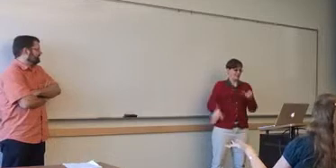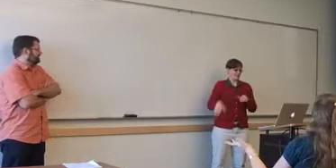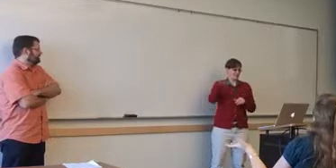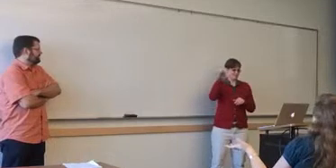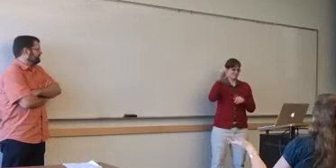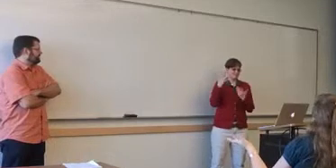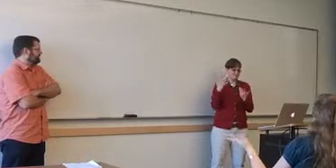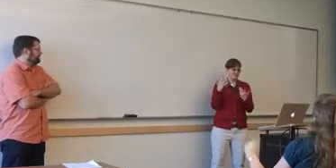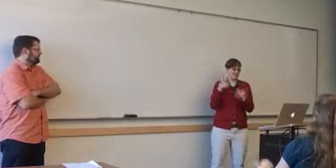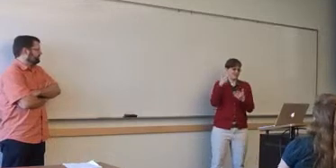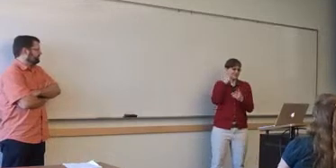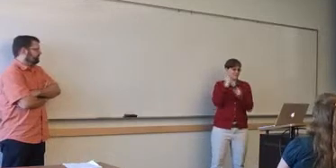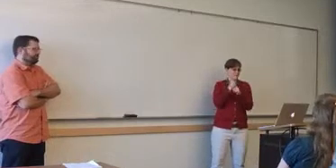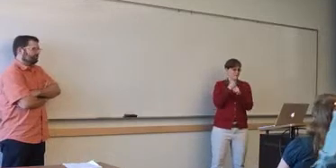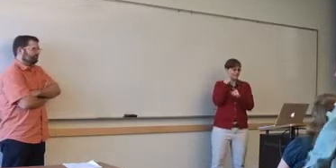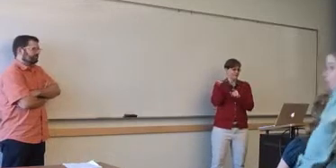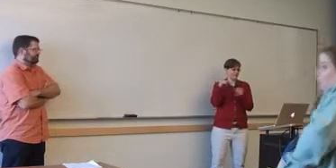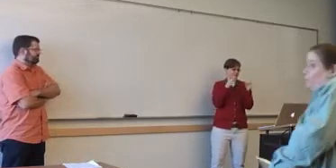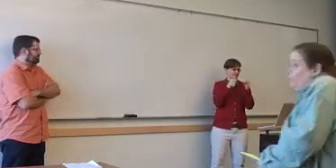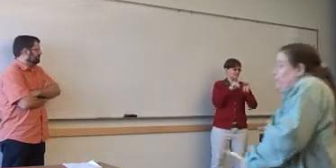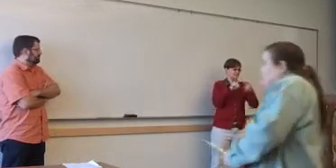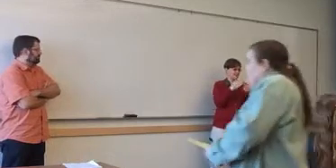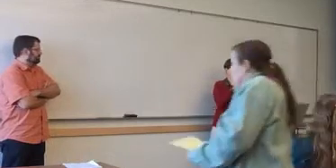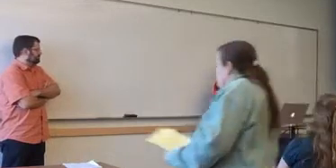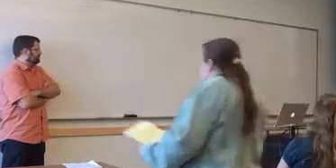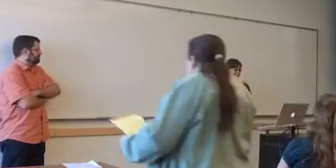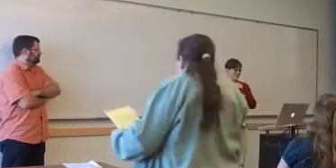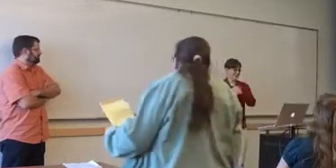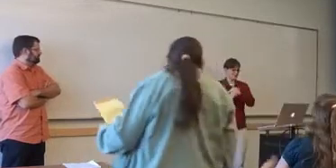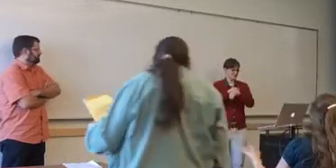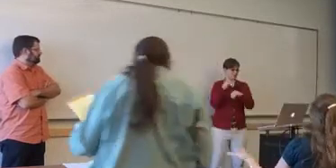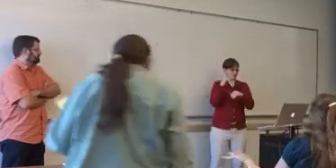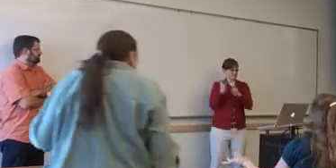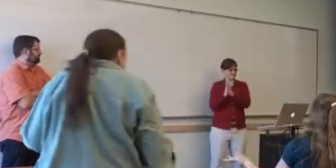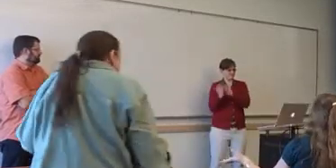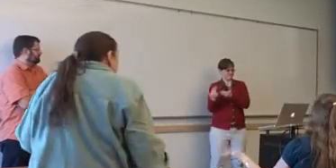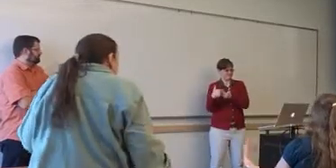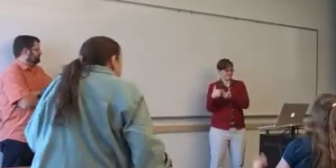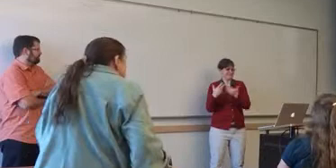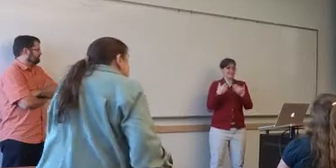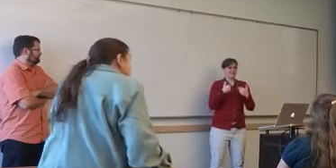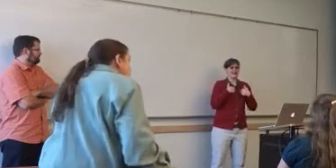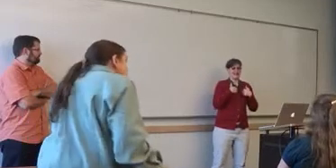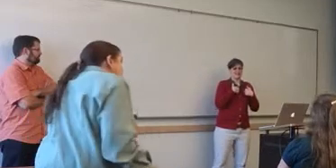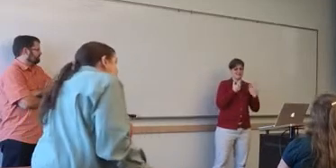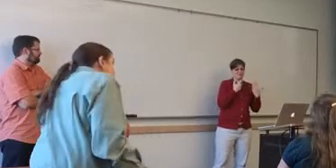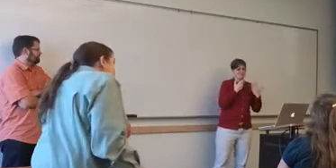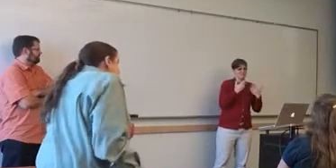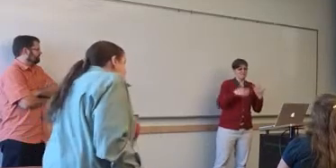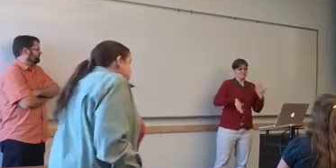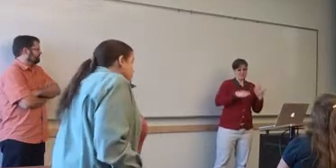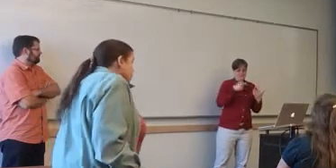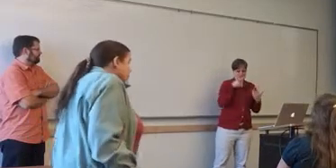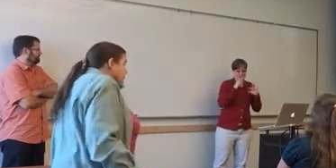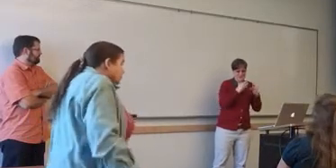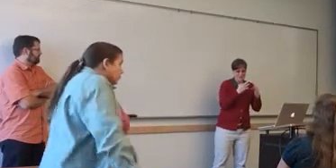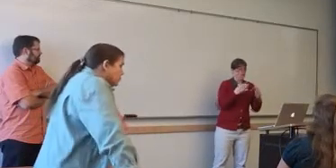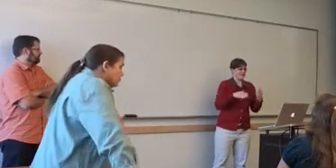deaf, raised with a deaf family, and so I thought that it would be great for him to come and give his perspective as well. I grew up